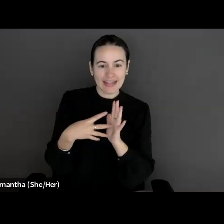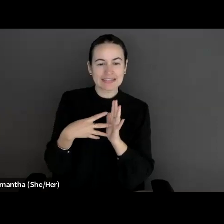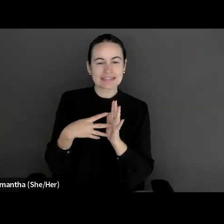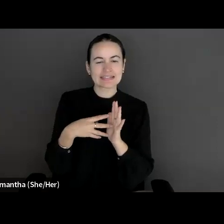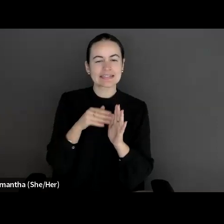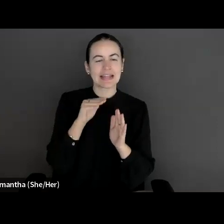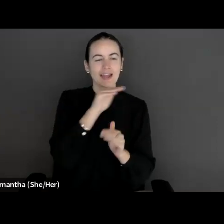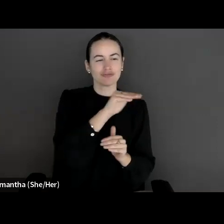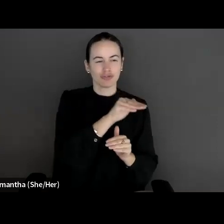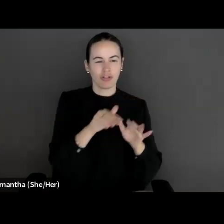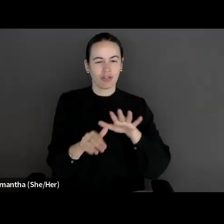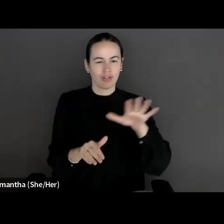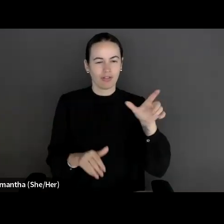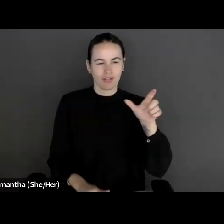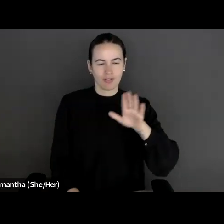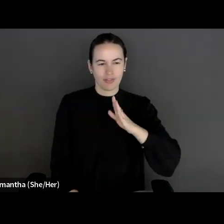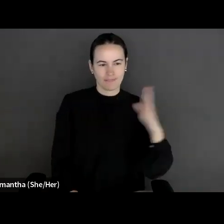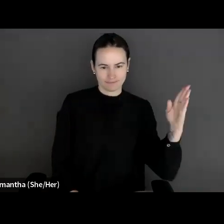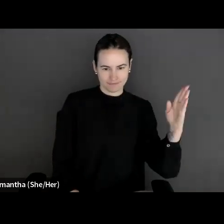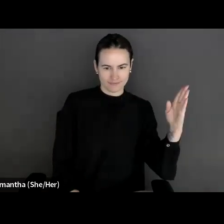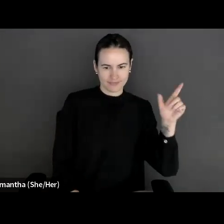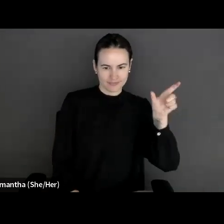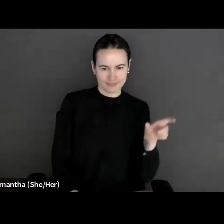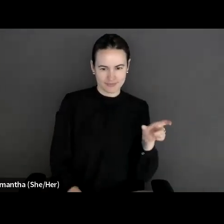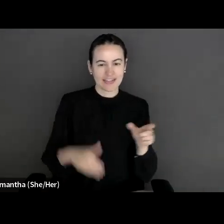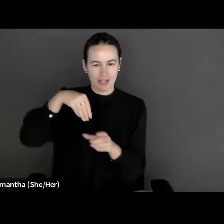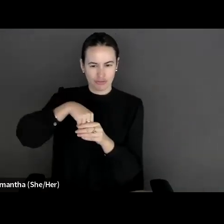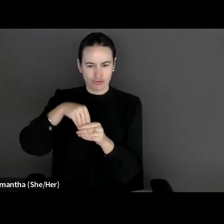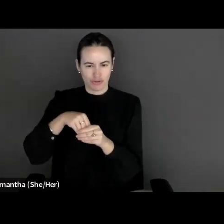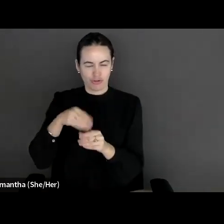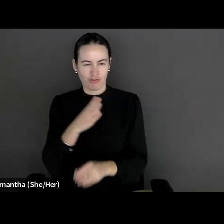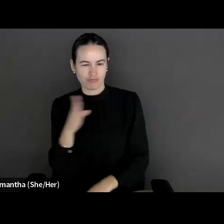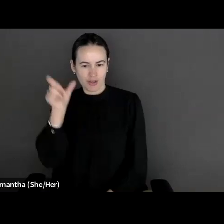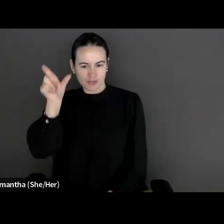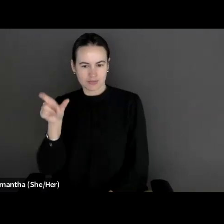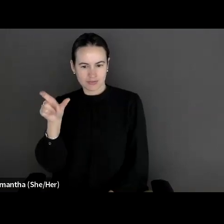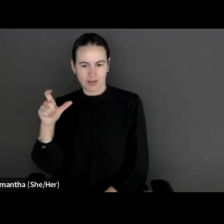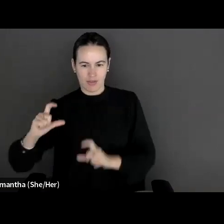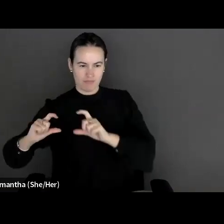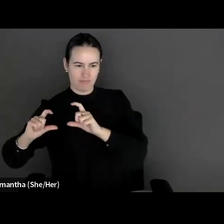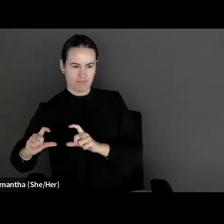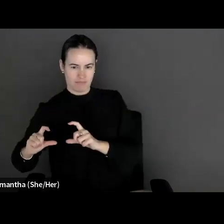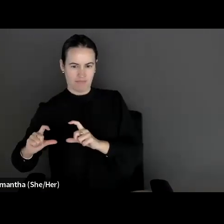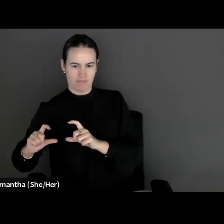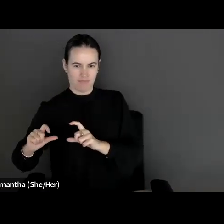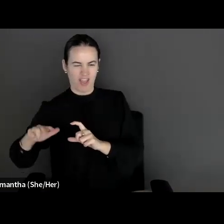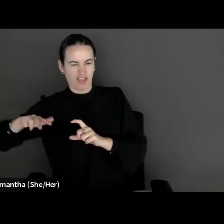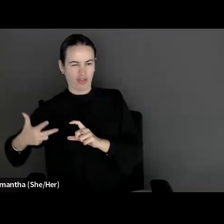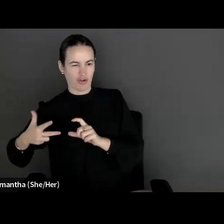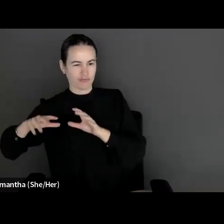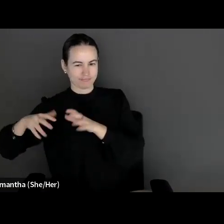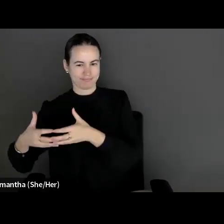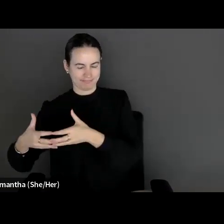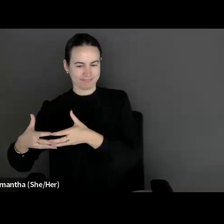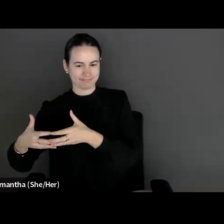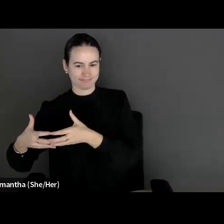internal, and then the score reporting and score use context, which we called other. And because all testing occurs in a